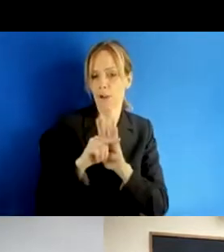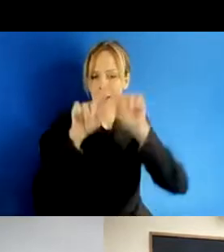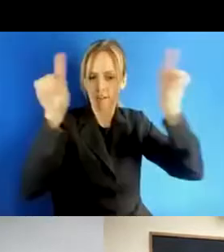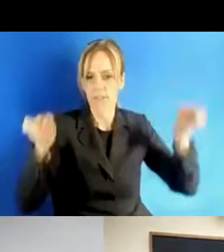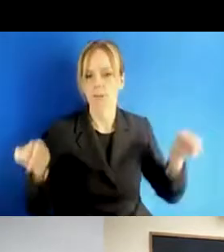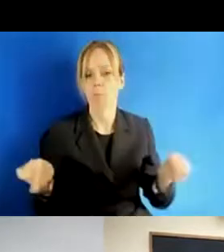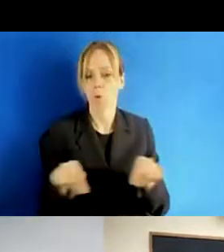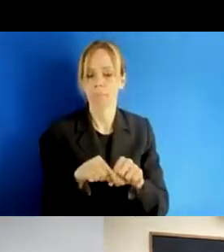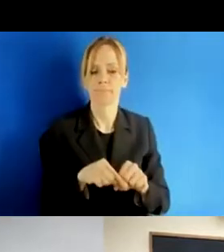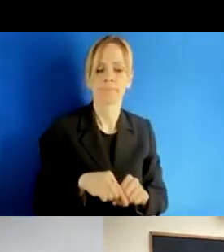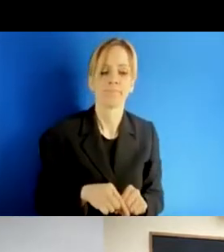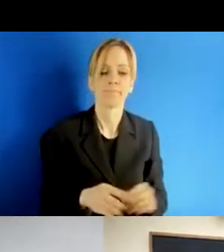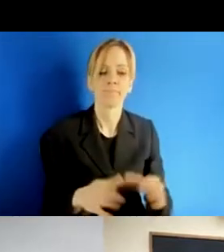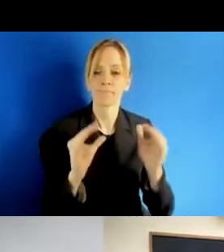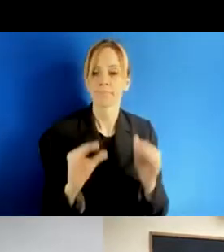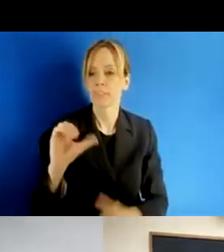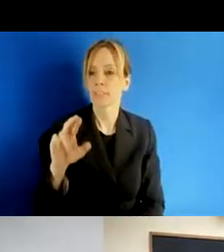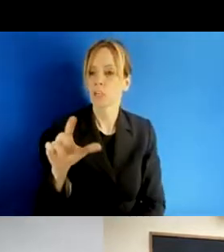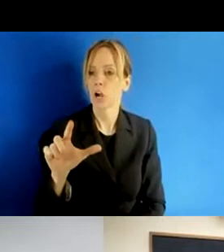Carlos Vásquez.